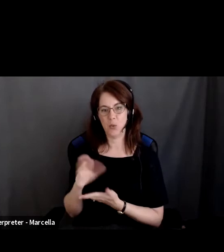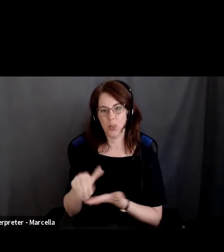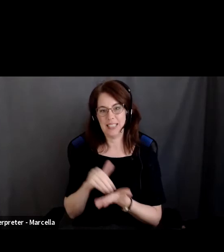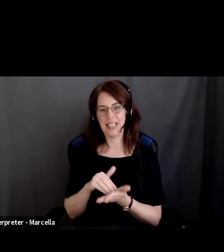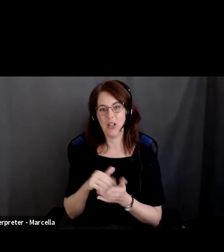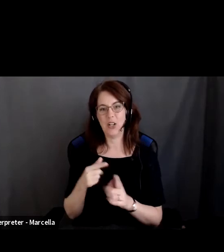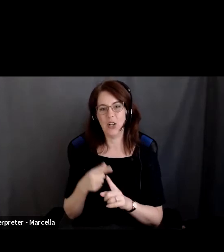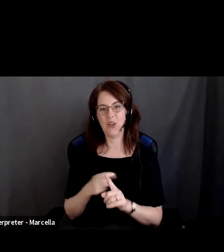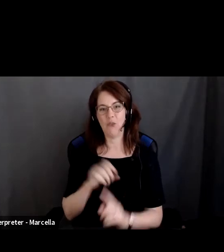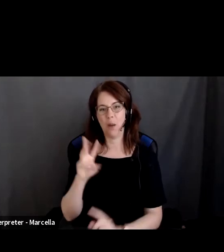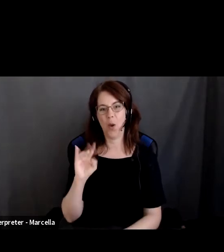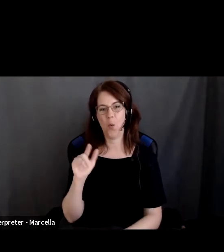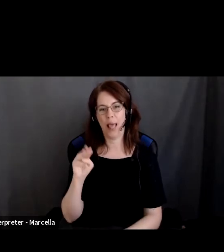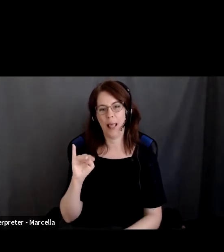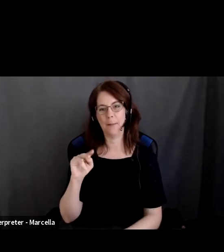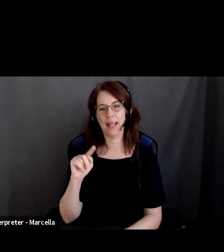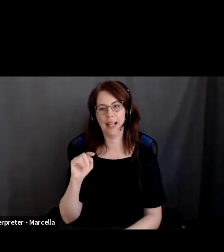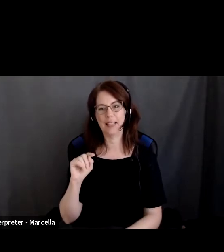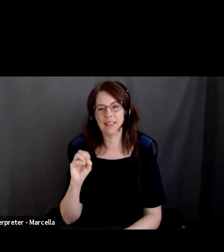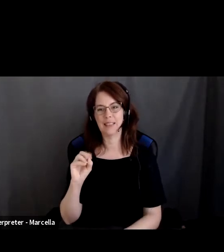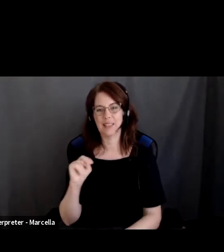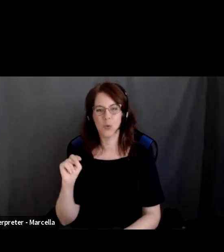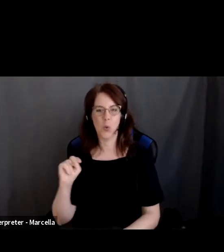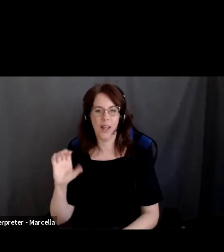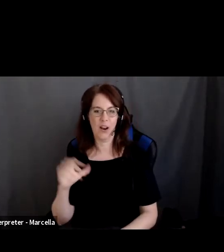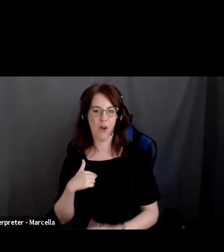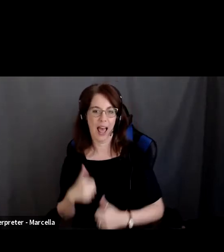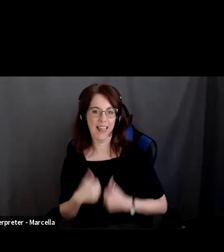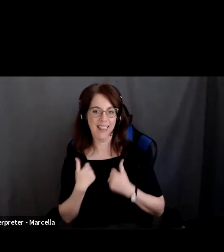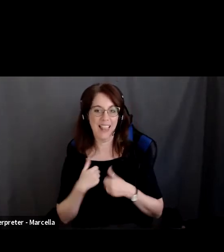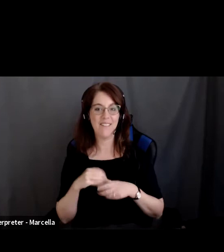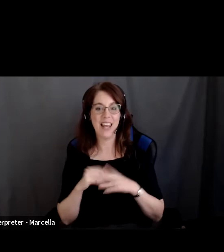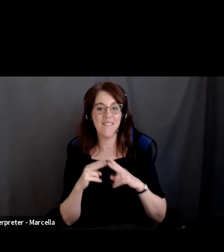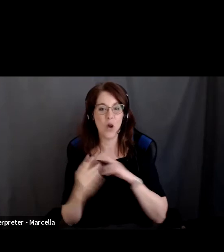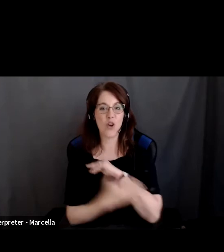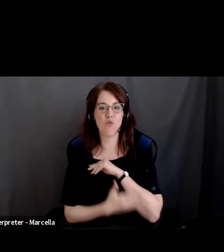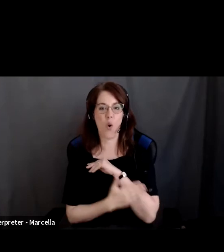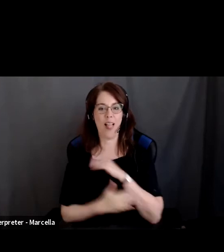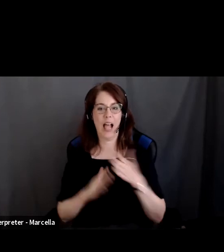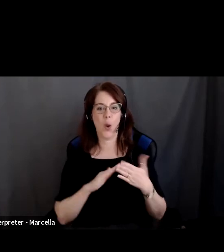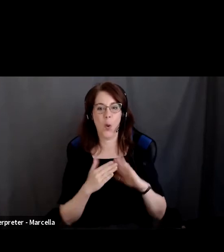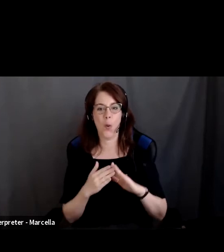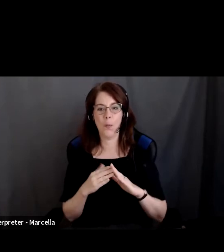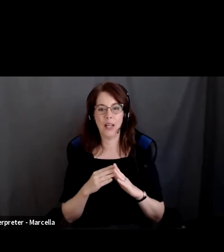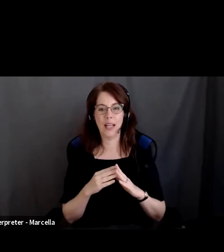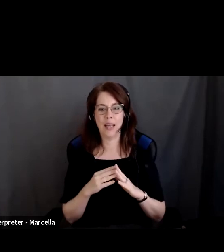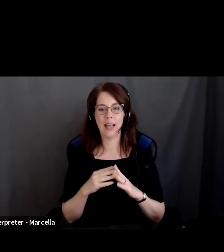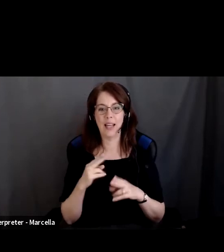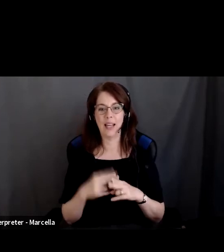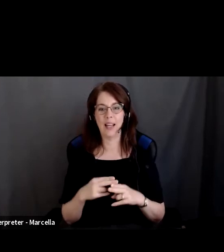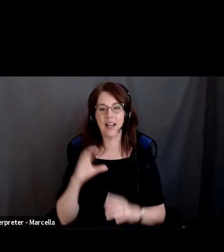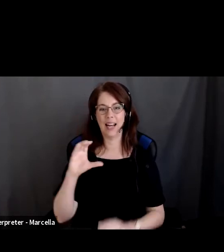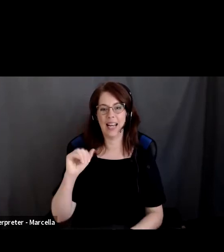of Wilmington, North Carolina. I live in a very rural community in a city called Tabor City,